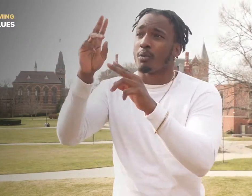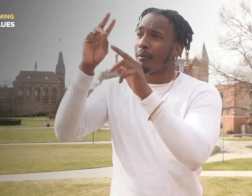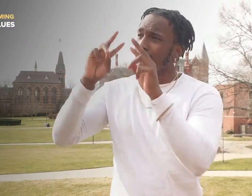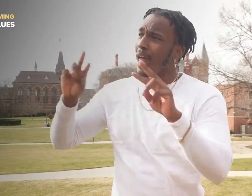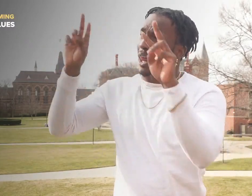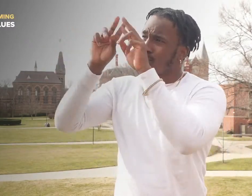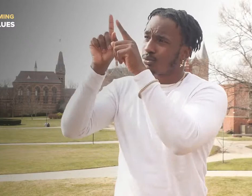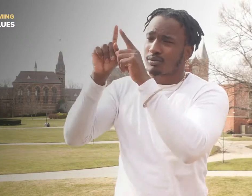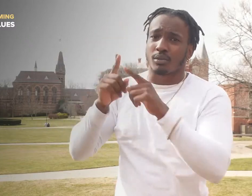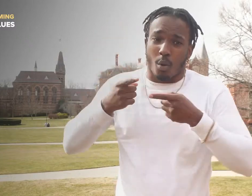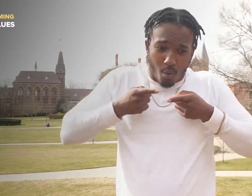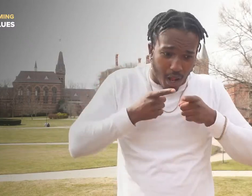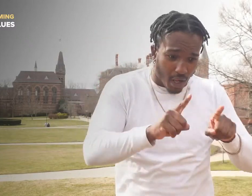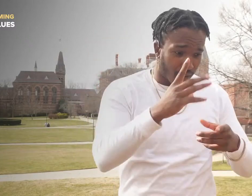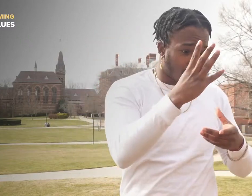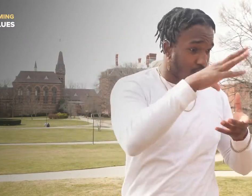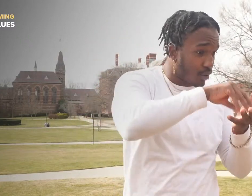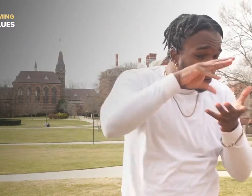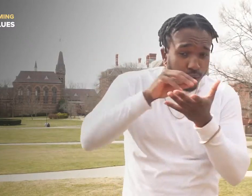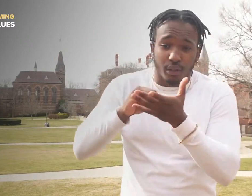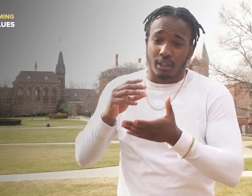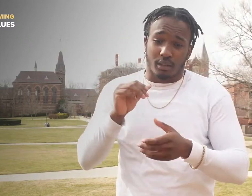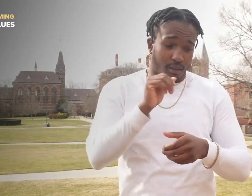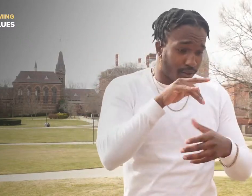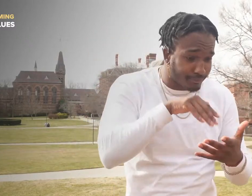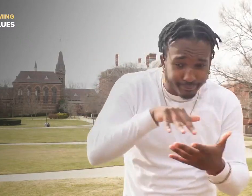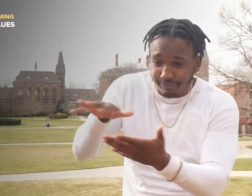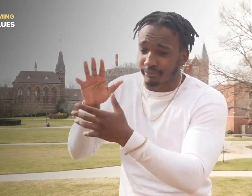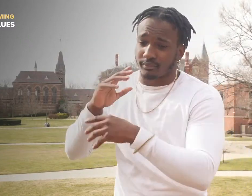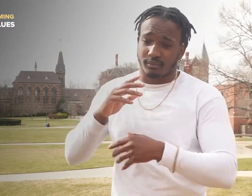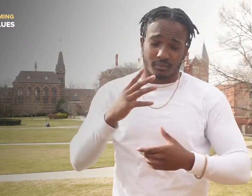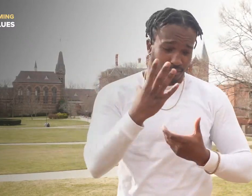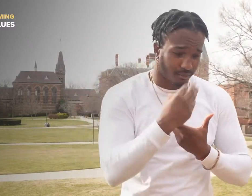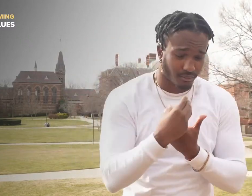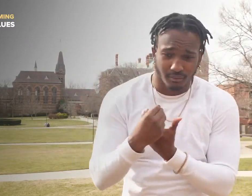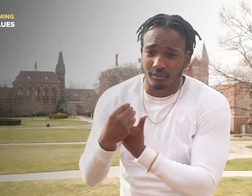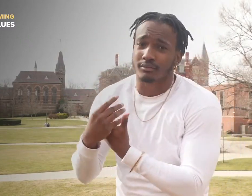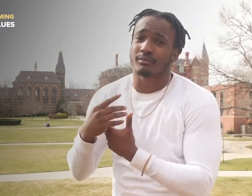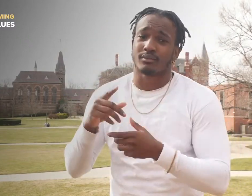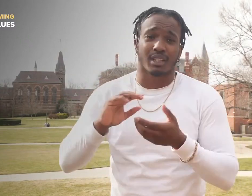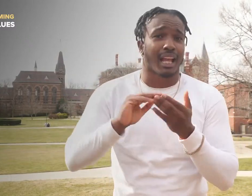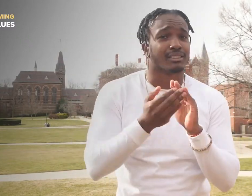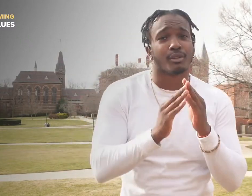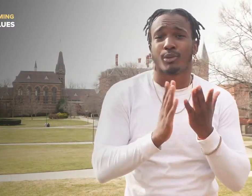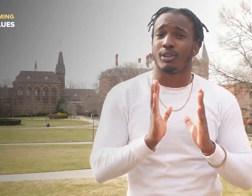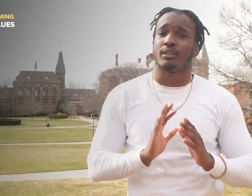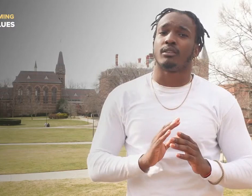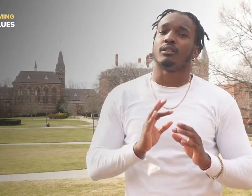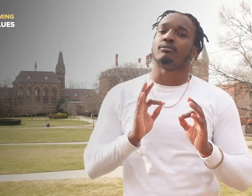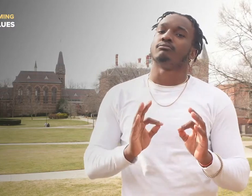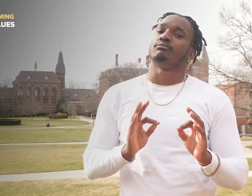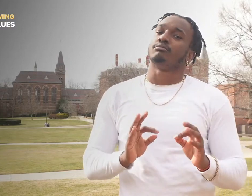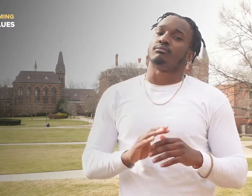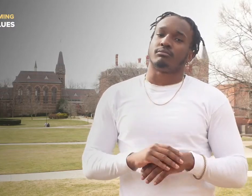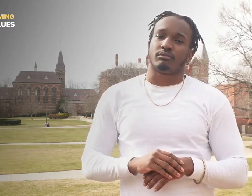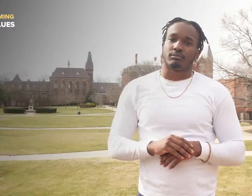to following and respecting shared values in our learning and studies, making it part of who we are, our community is